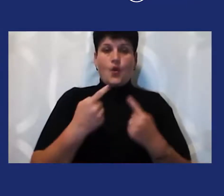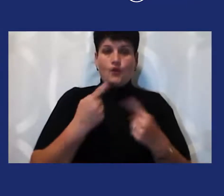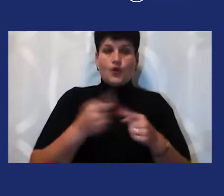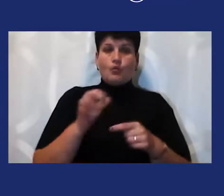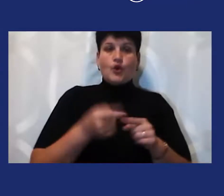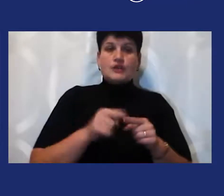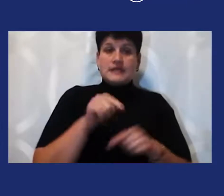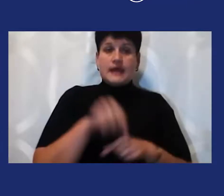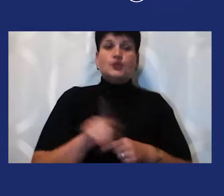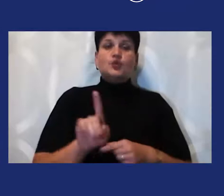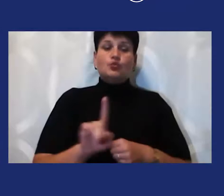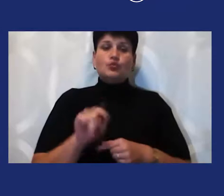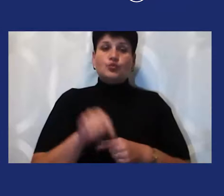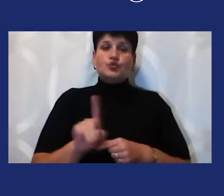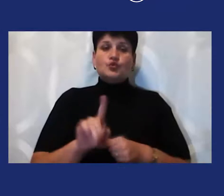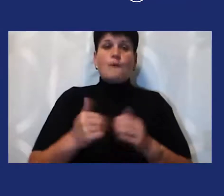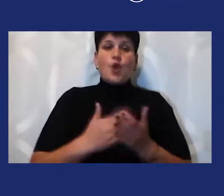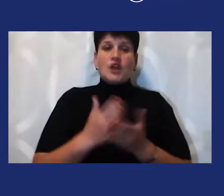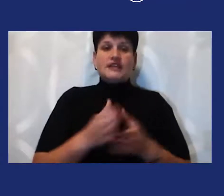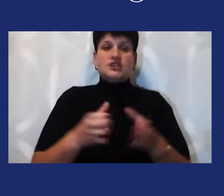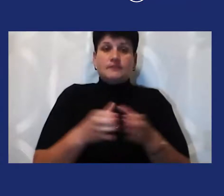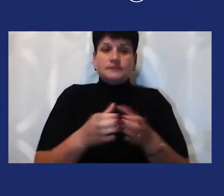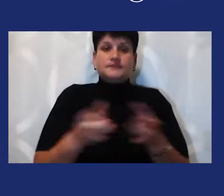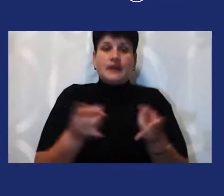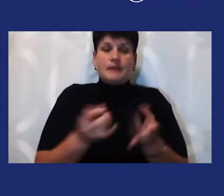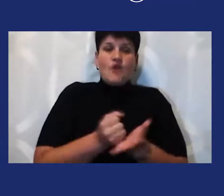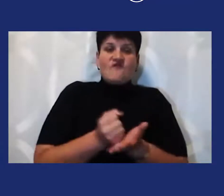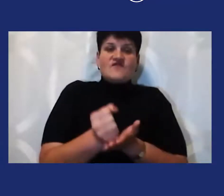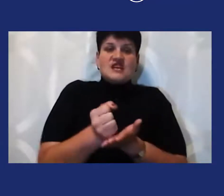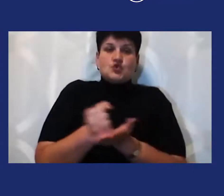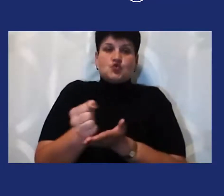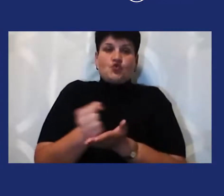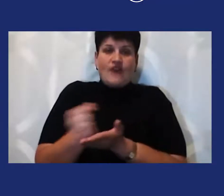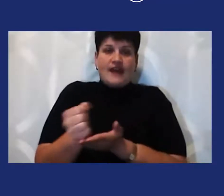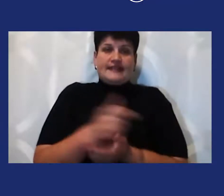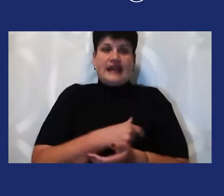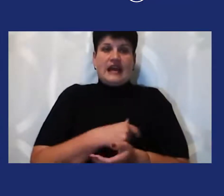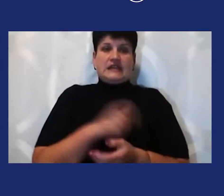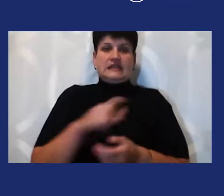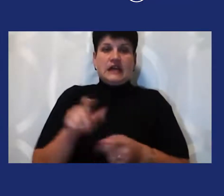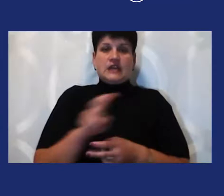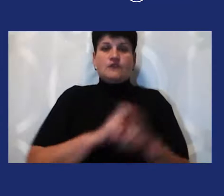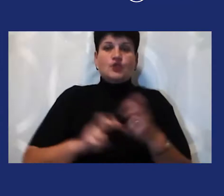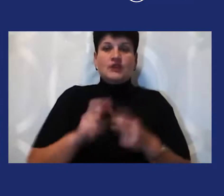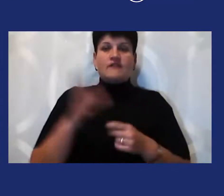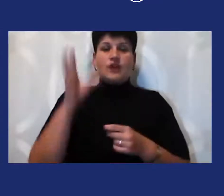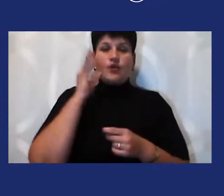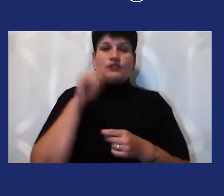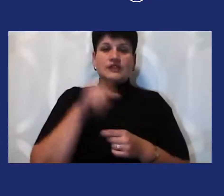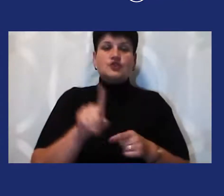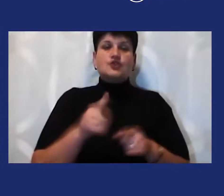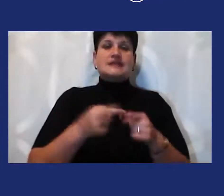proportional electoral system was used, and political parties had to nominate candidates, taking